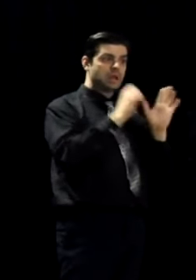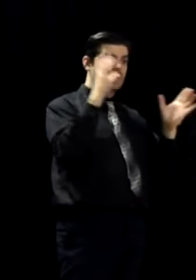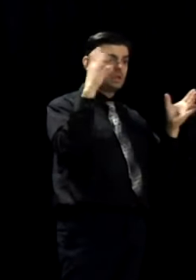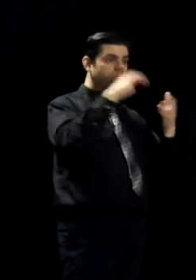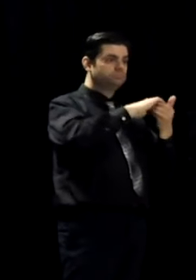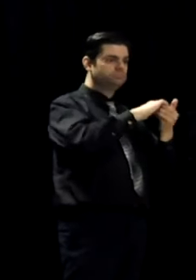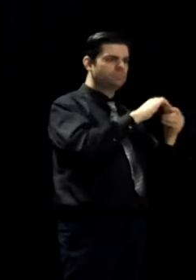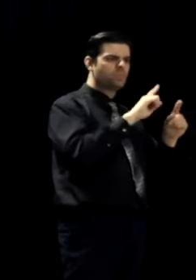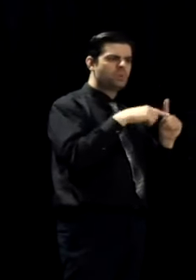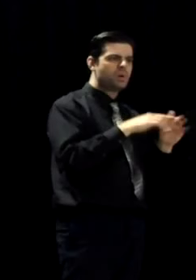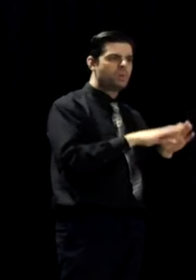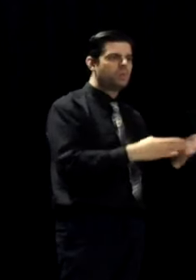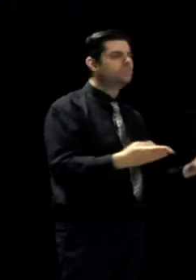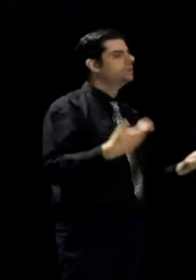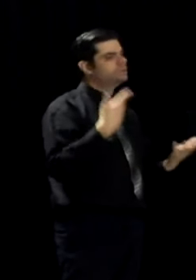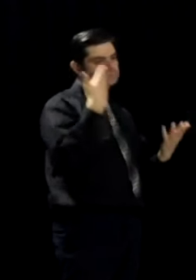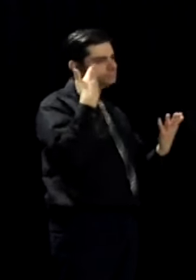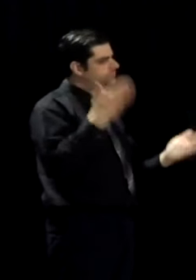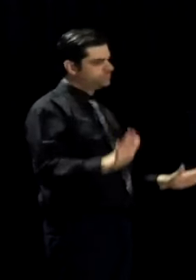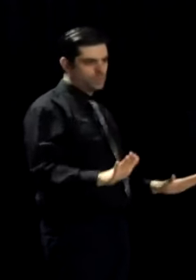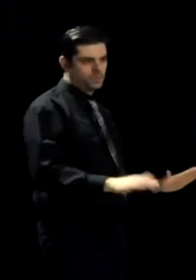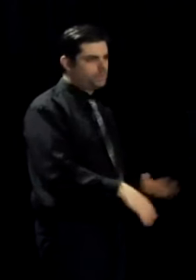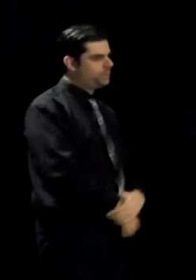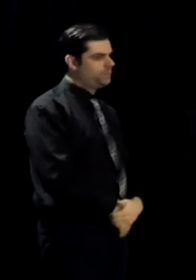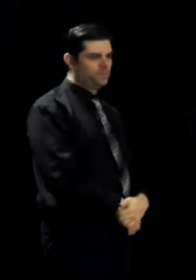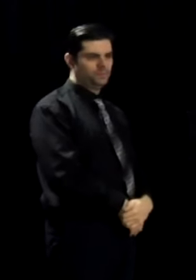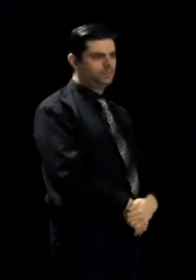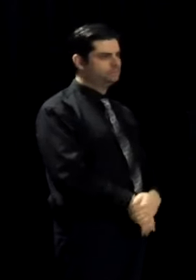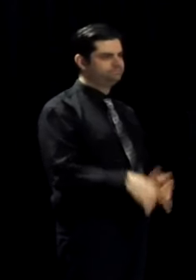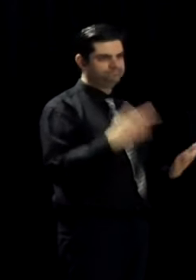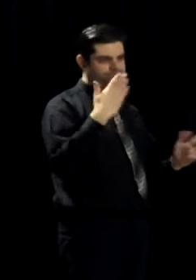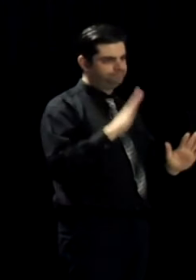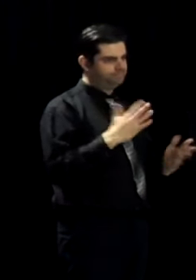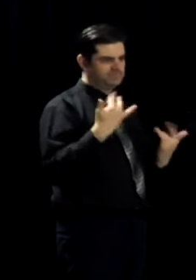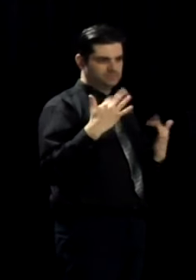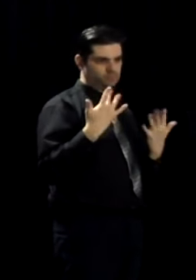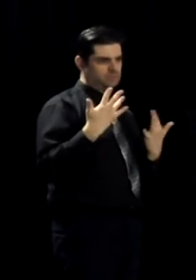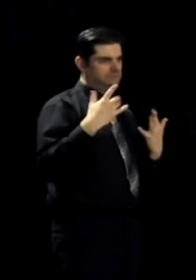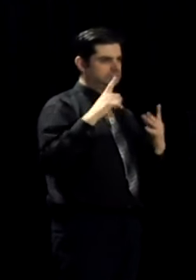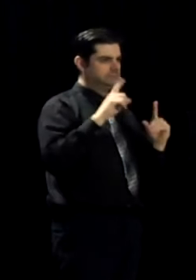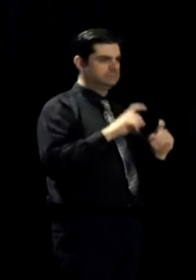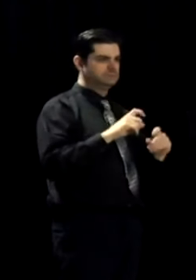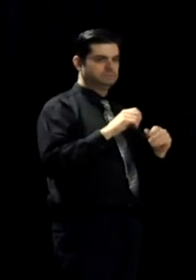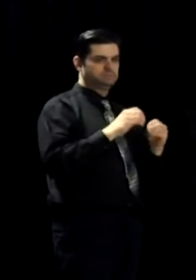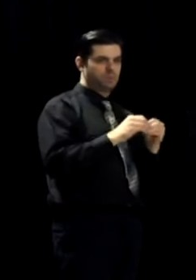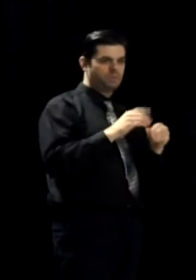gets become more available in the overall marketplace, and they are.